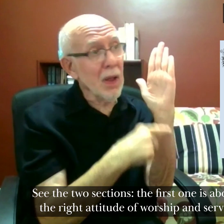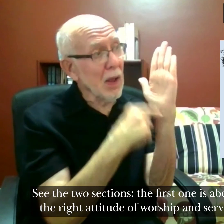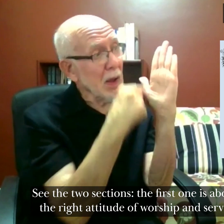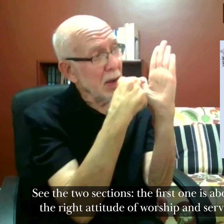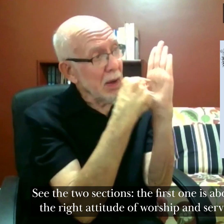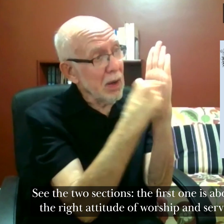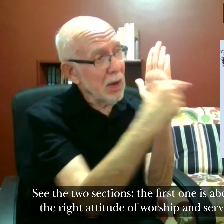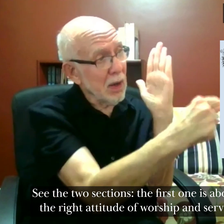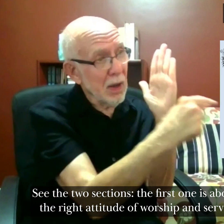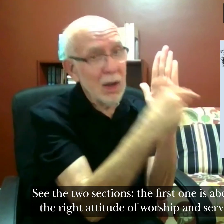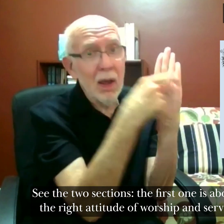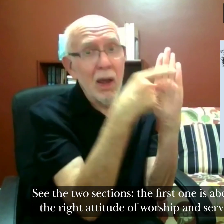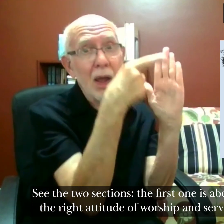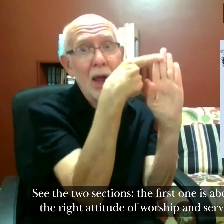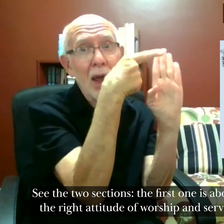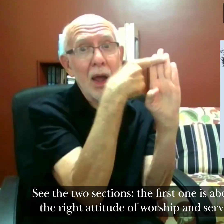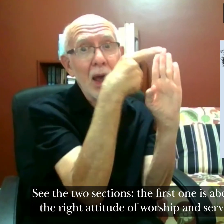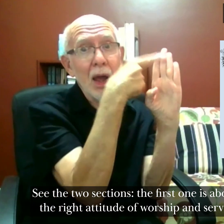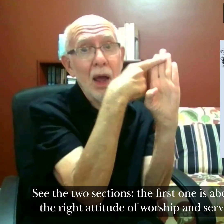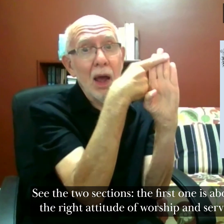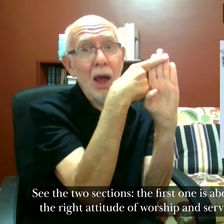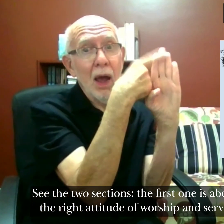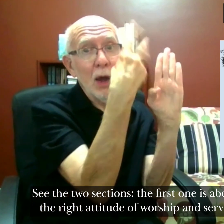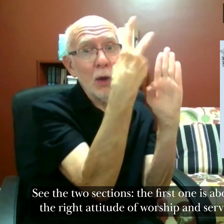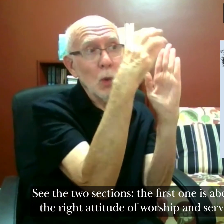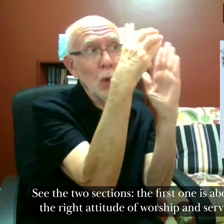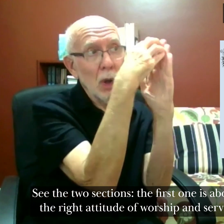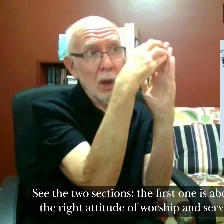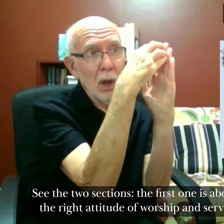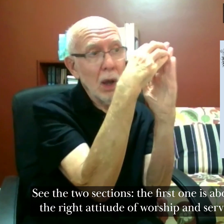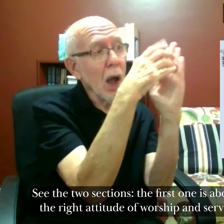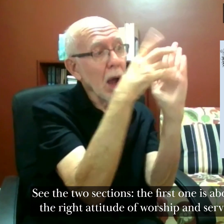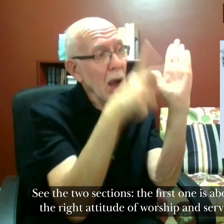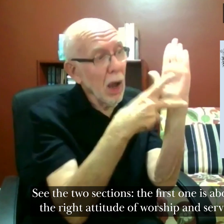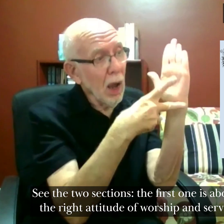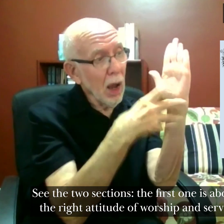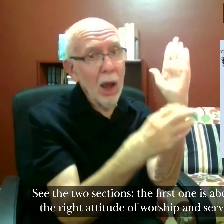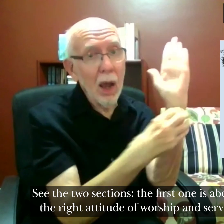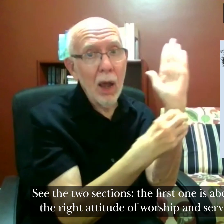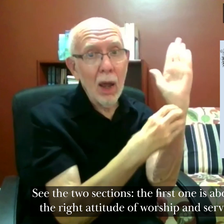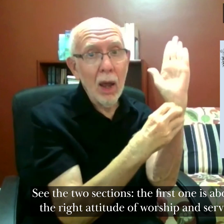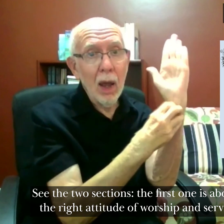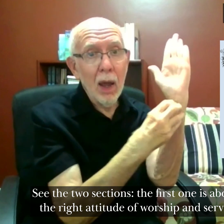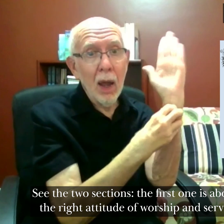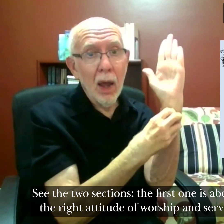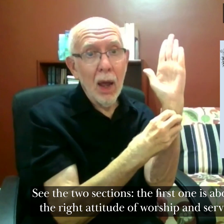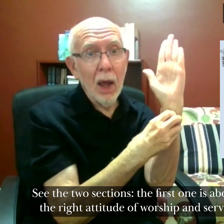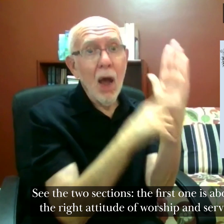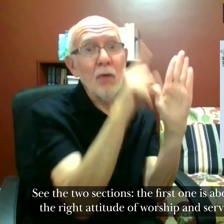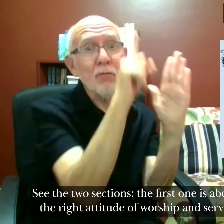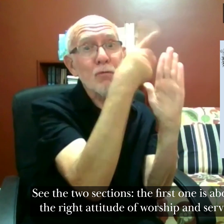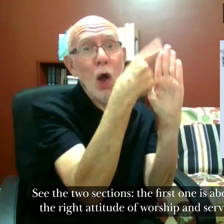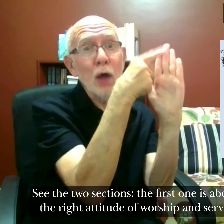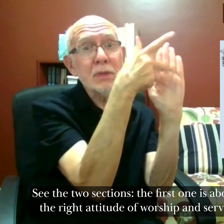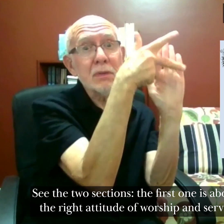See the 2 sections? The first one is about showing the right attitude of worship and service to God.